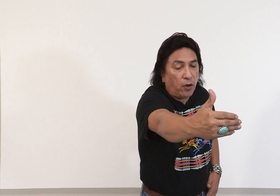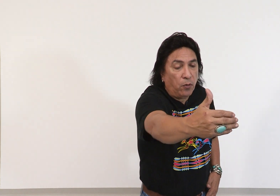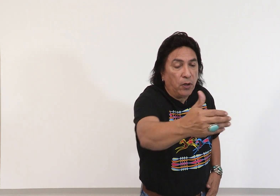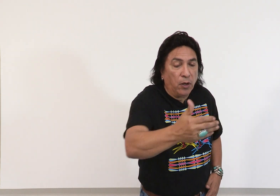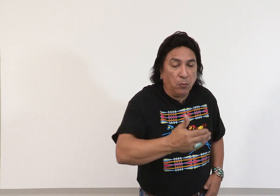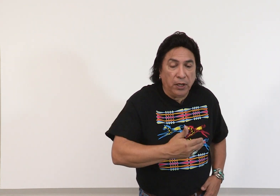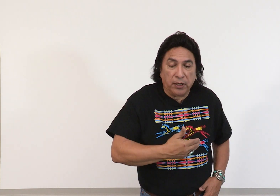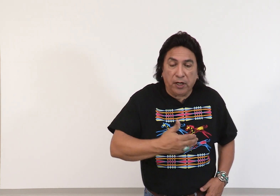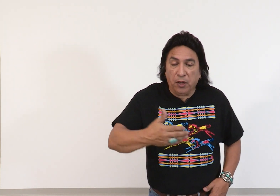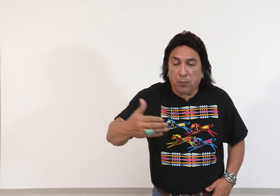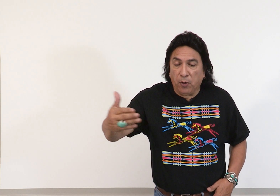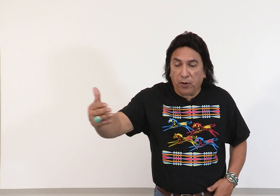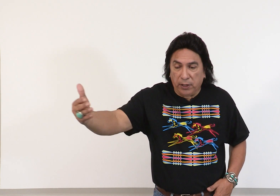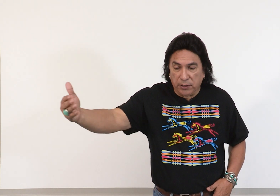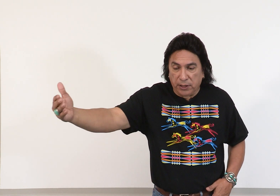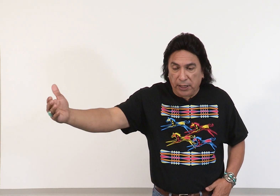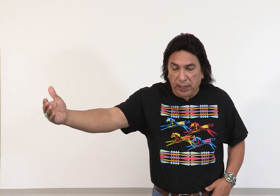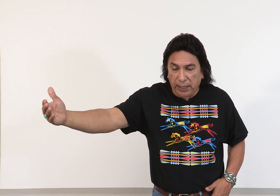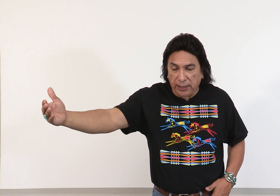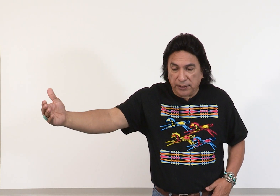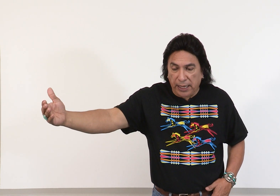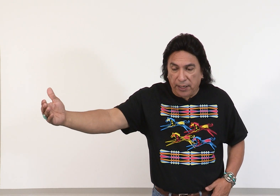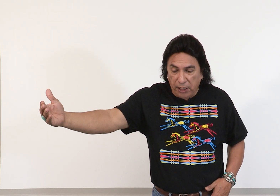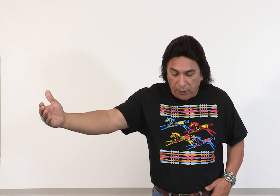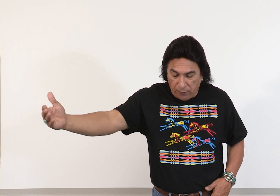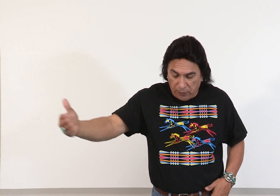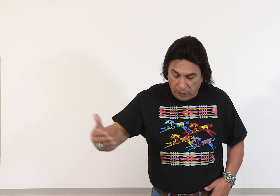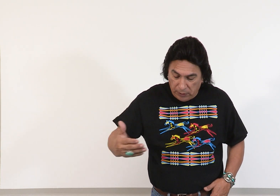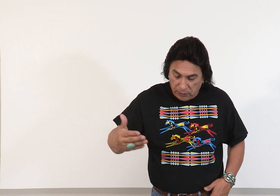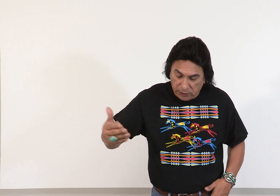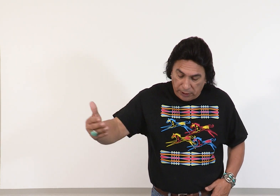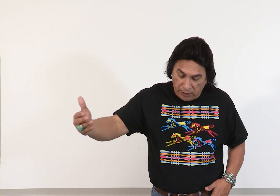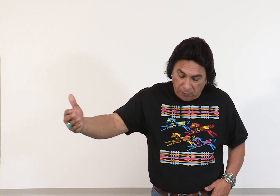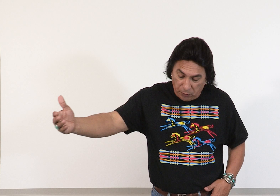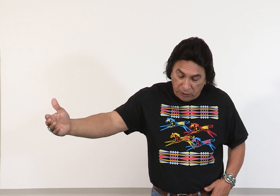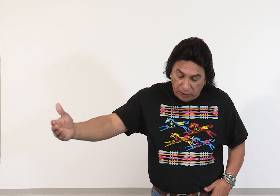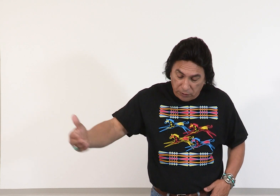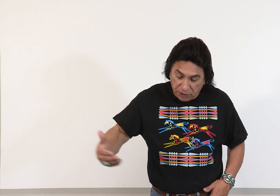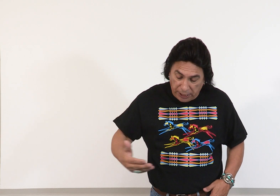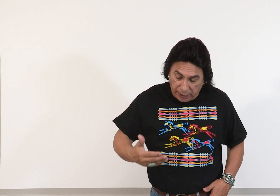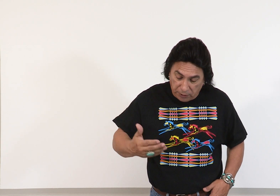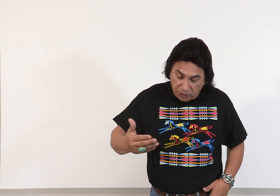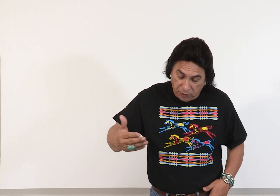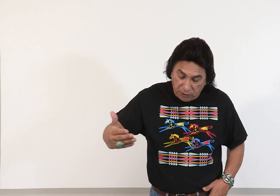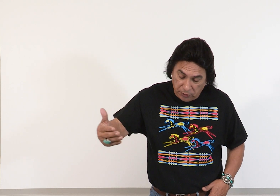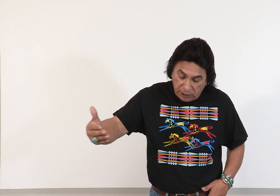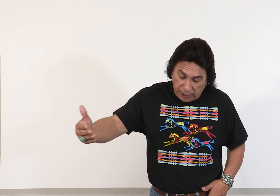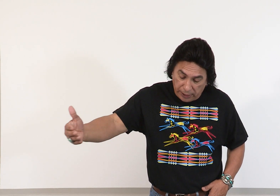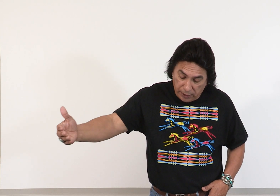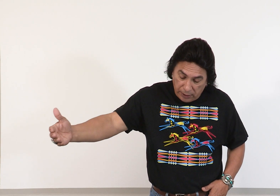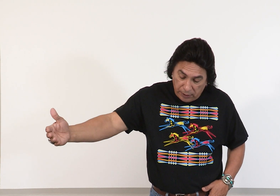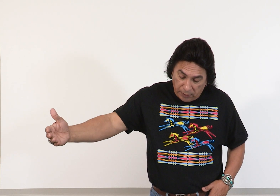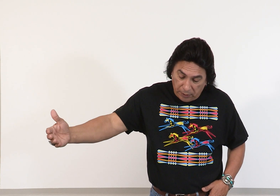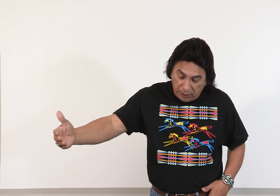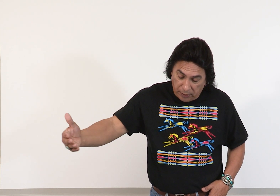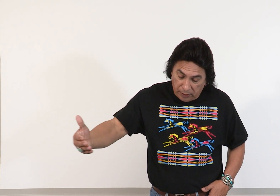know, but the other part is out here. See, when you understand, you're still using that, and